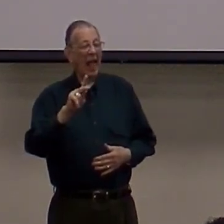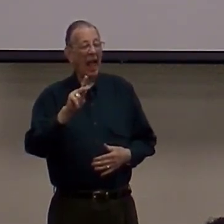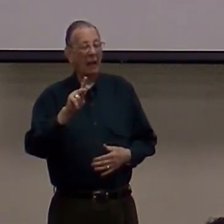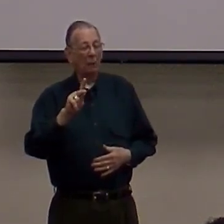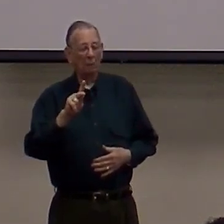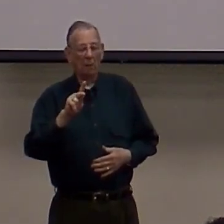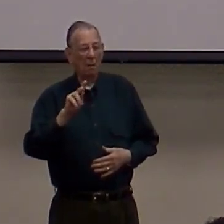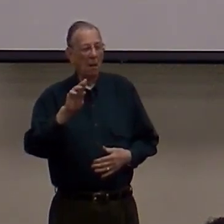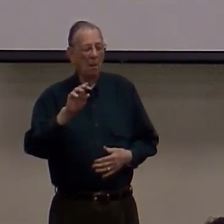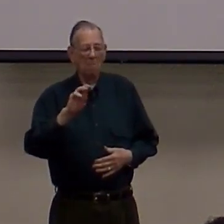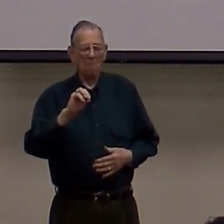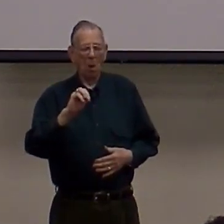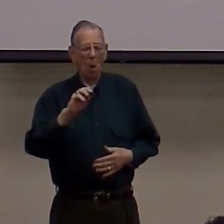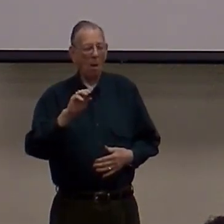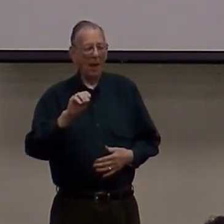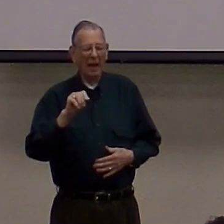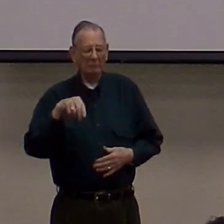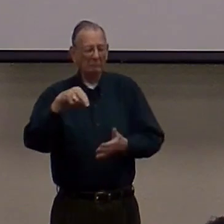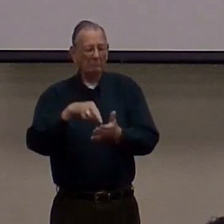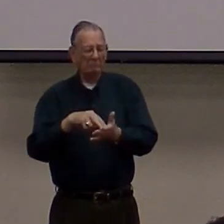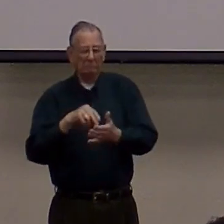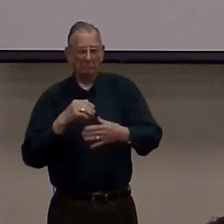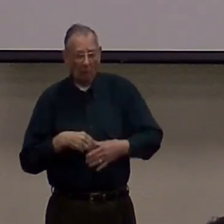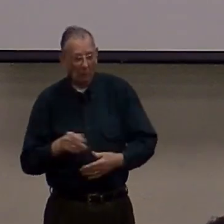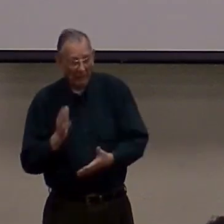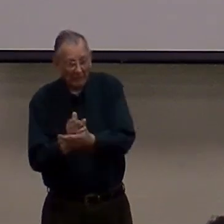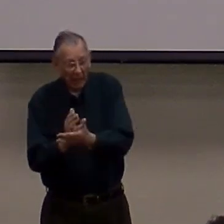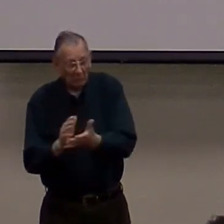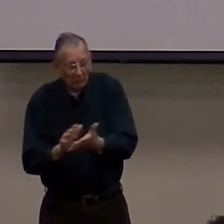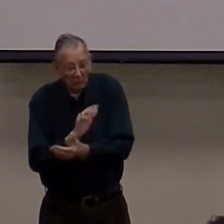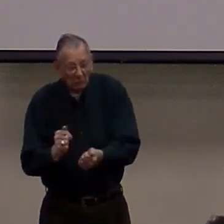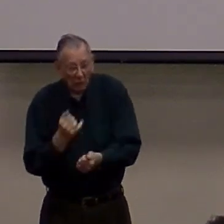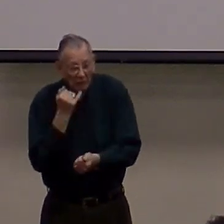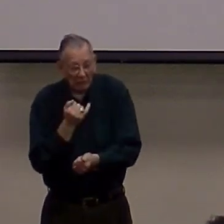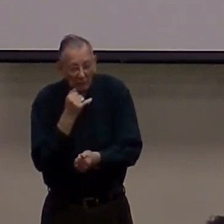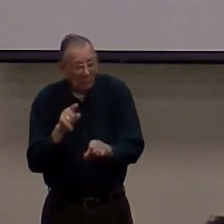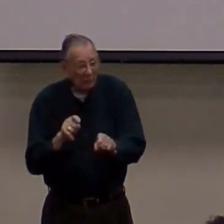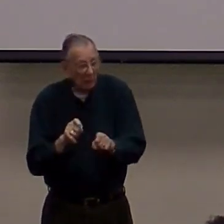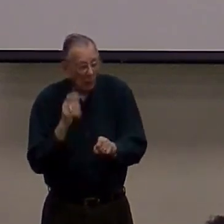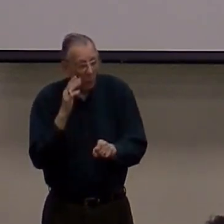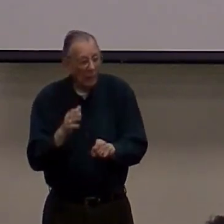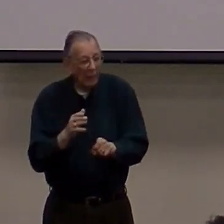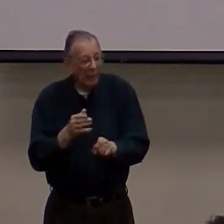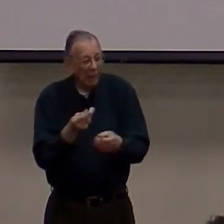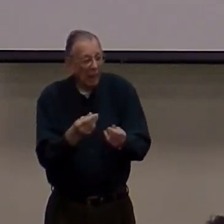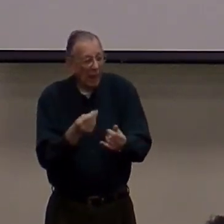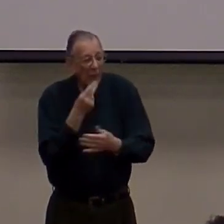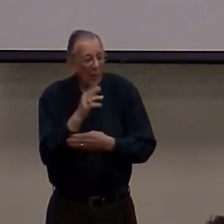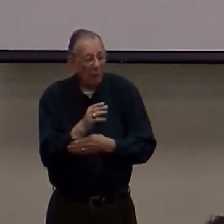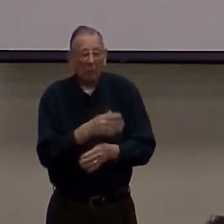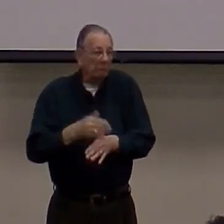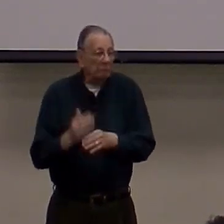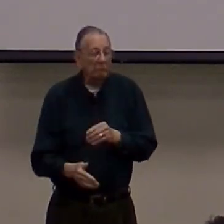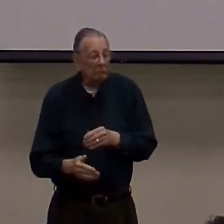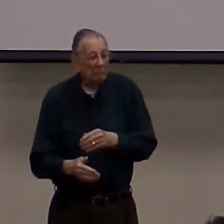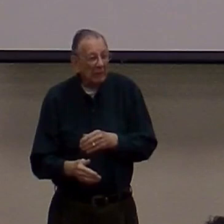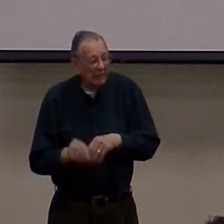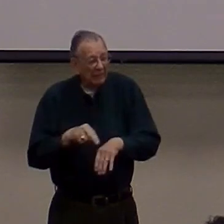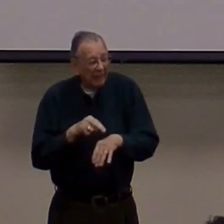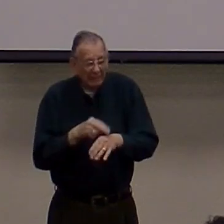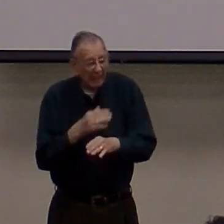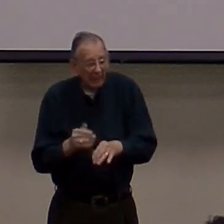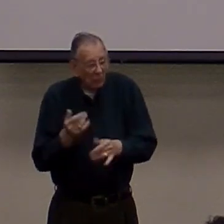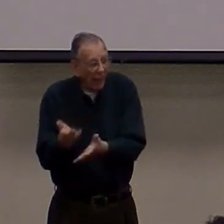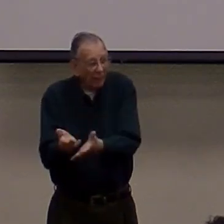way. Will they stop them? Will they destroy the Israelites? Will the land promise be done? Will the nation promise end